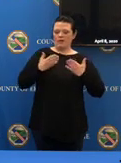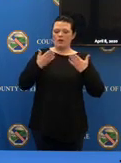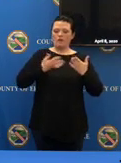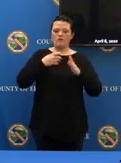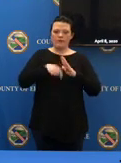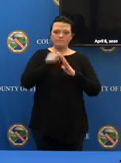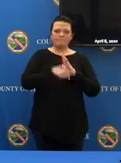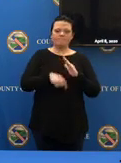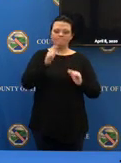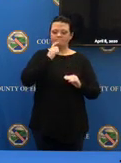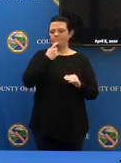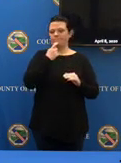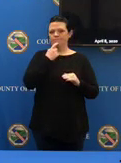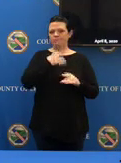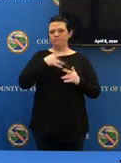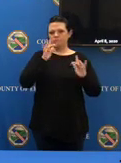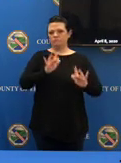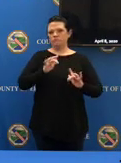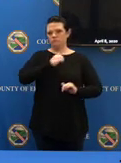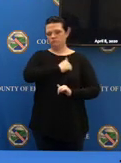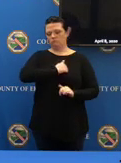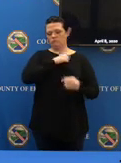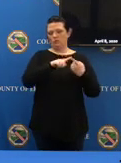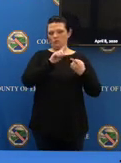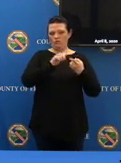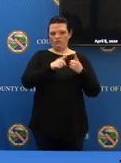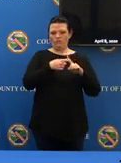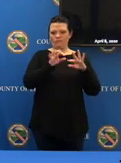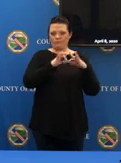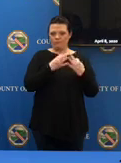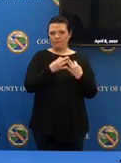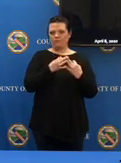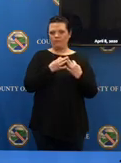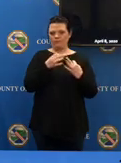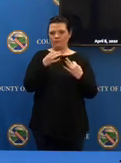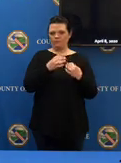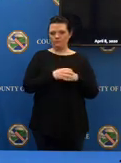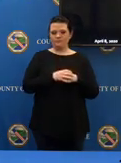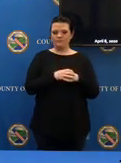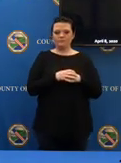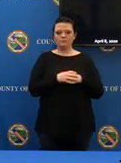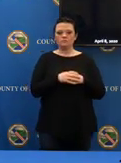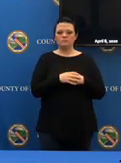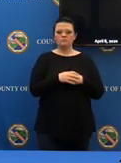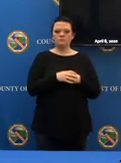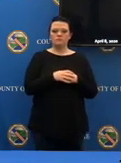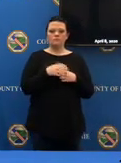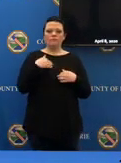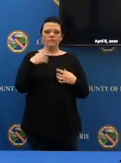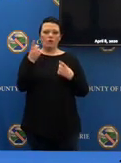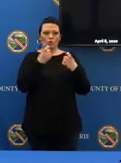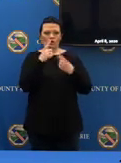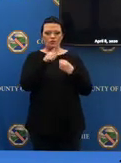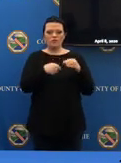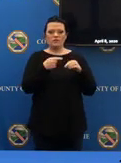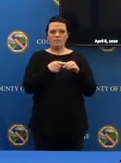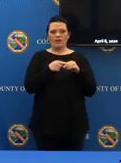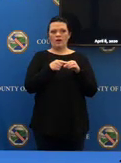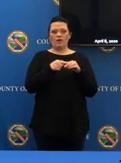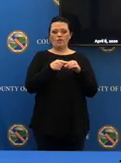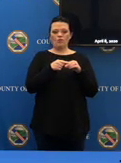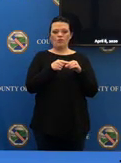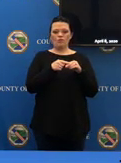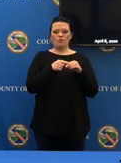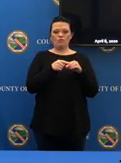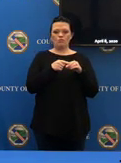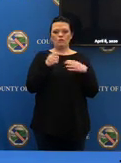deepest condolences to the family and friends of those who perished. There have been some questions regarding mortality and